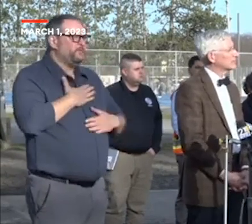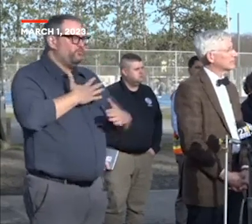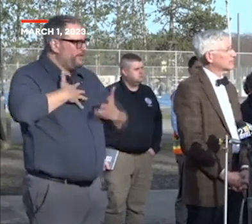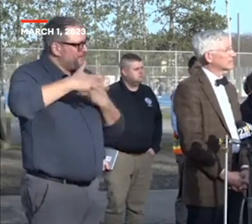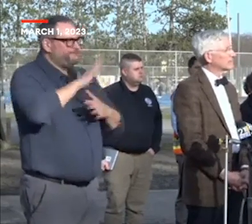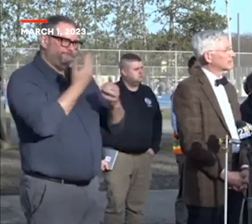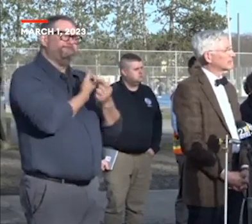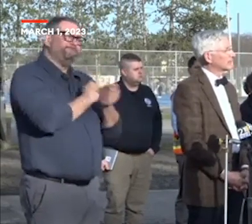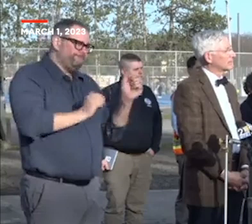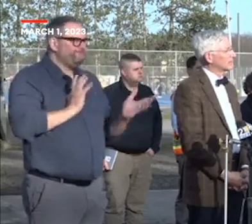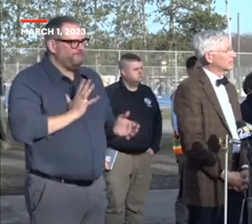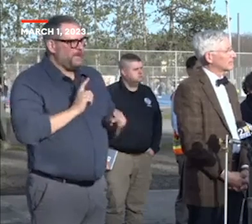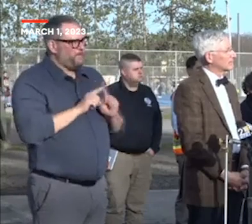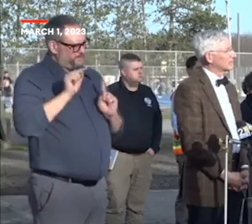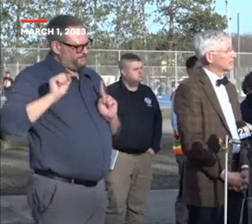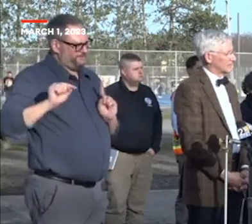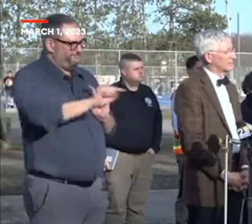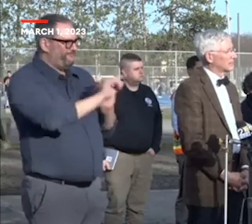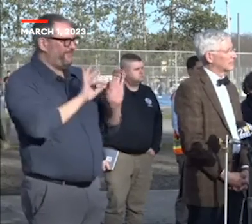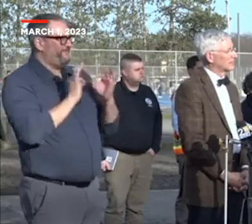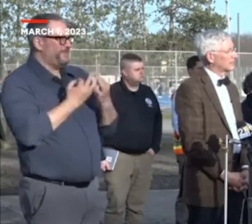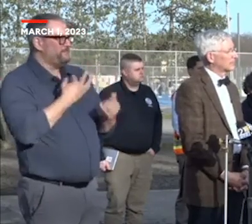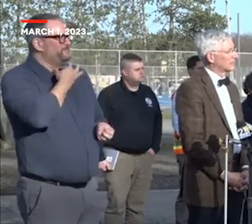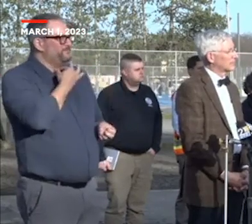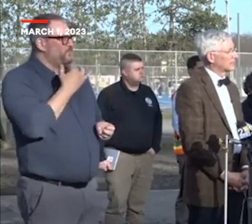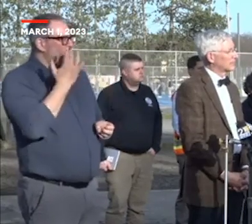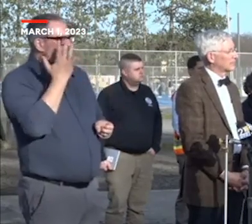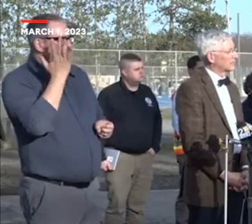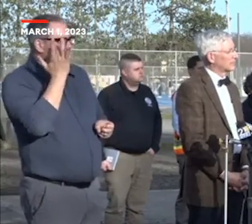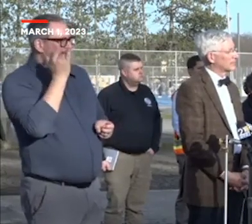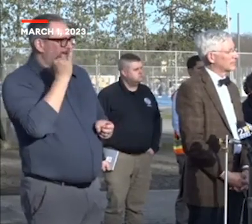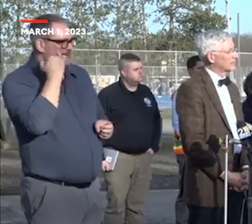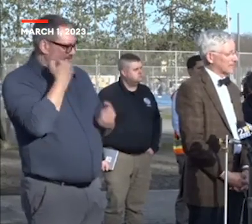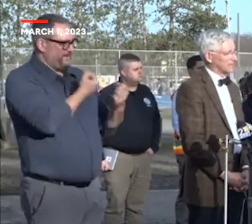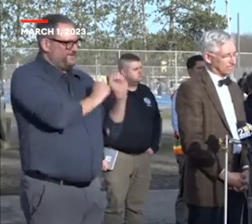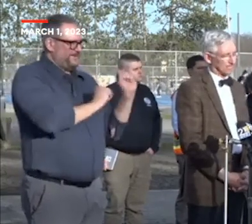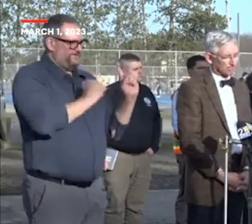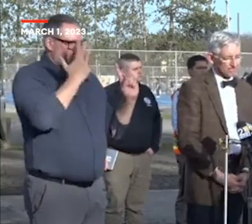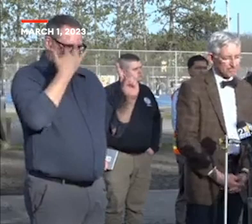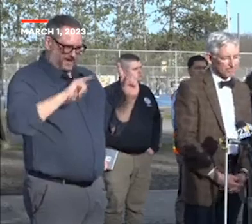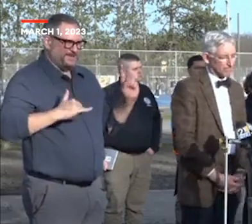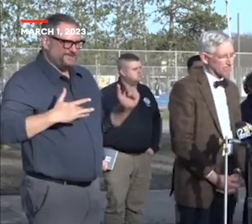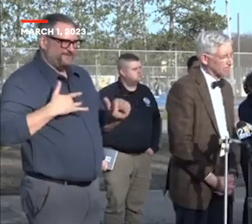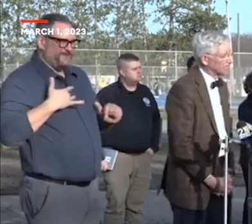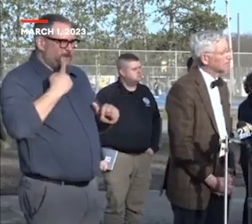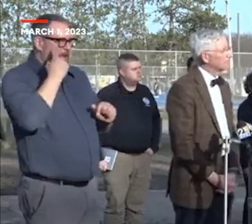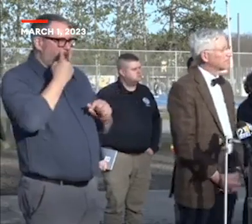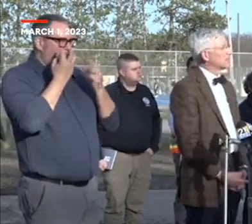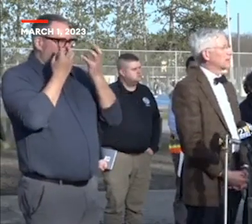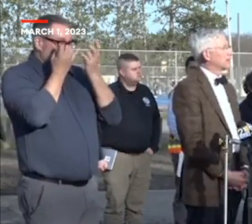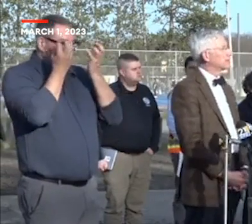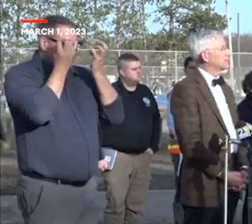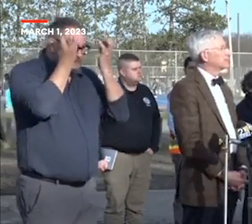lot of families want to know why, if that's the case, they still feel burning eyes, itching skin, chemical